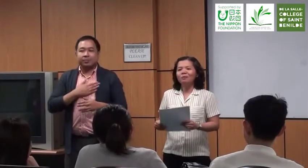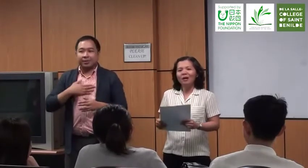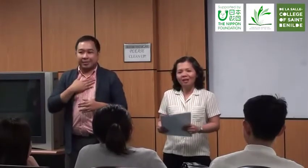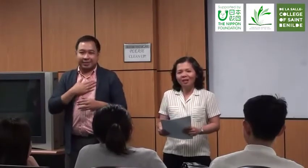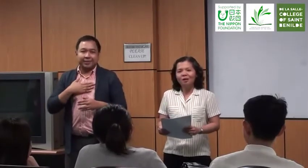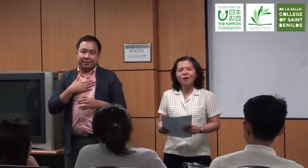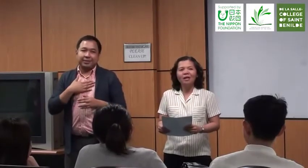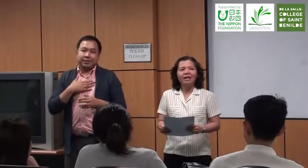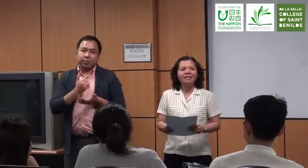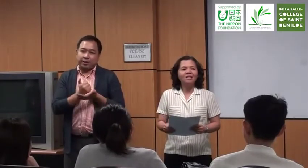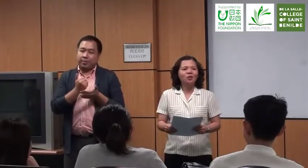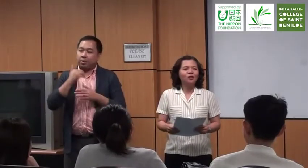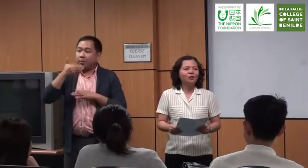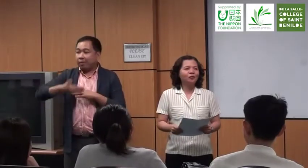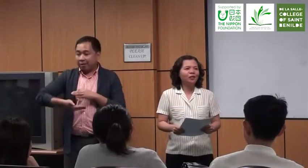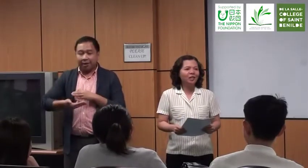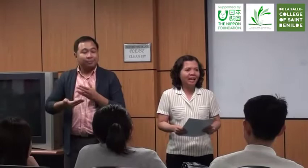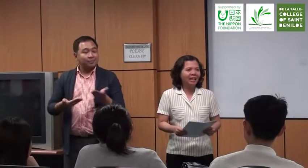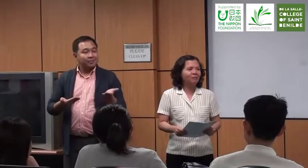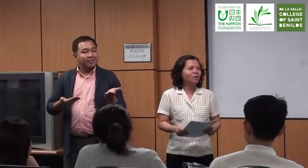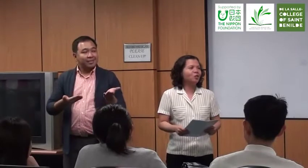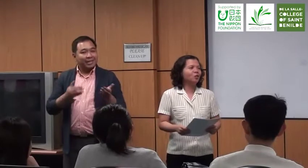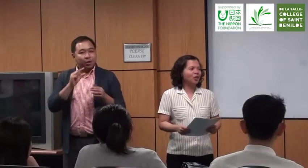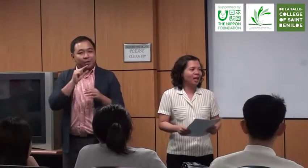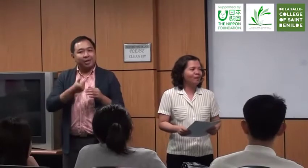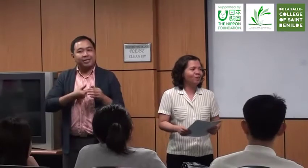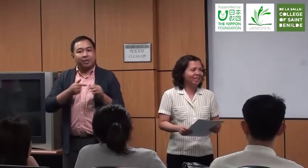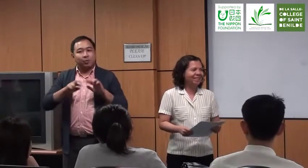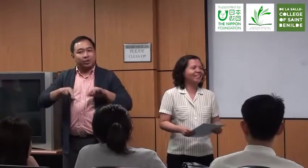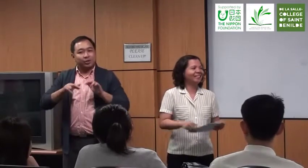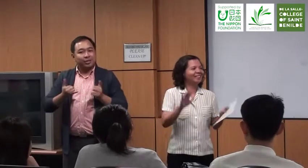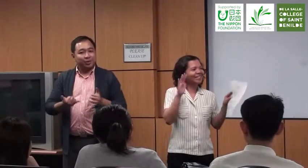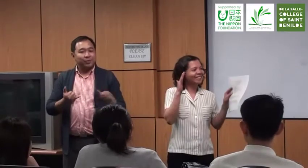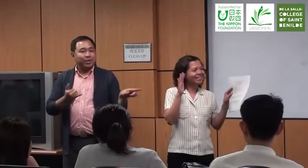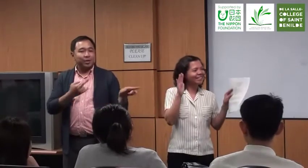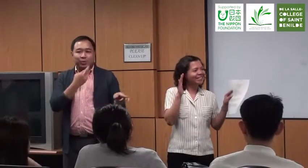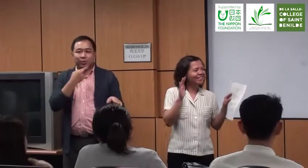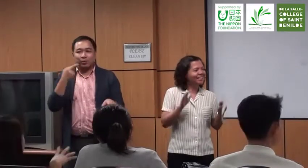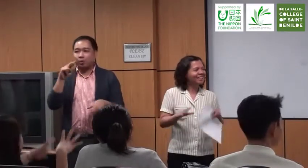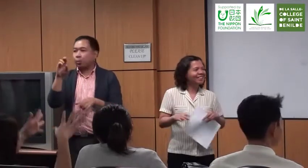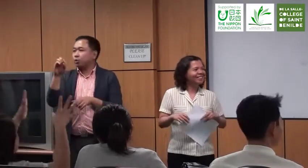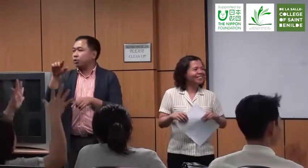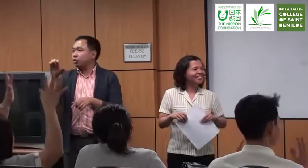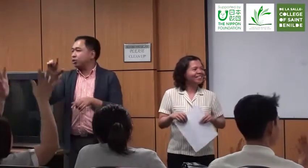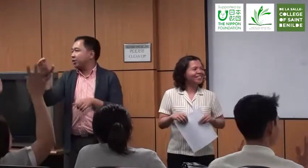please help me welcome our guest researcher for today, Ms. Rochelle.